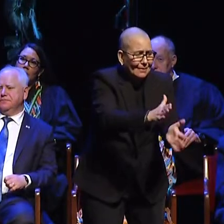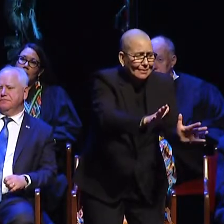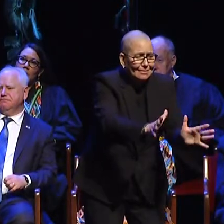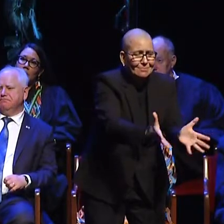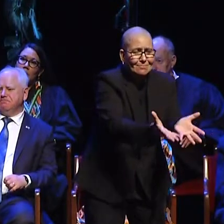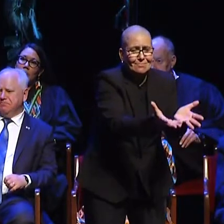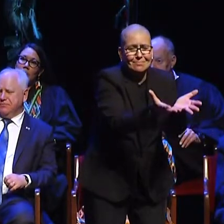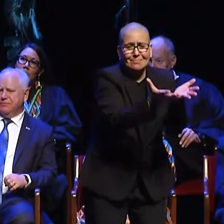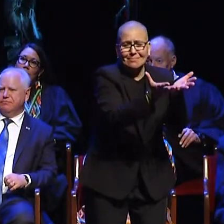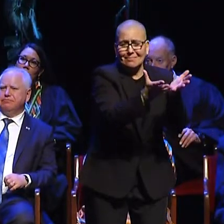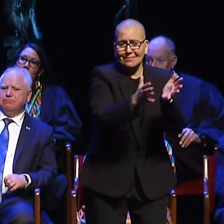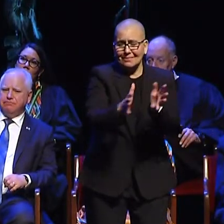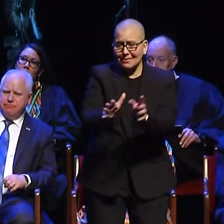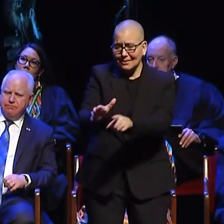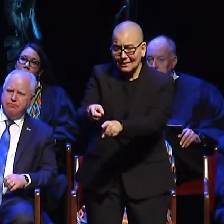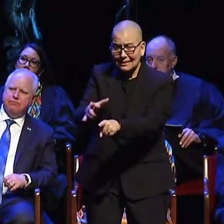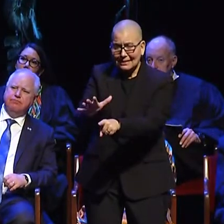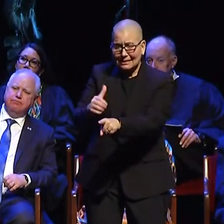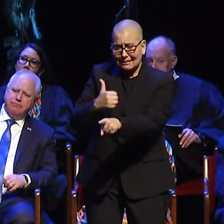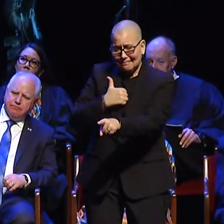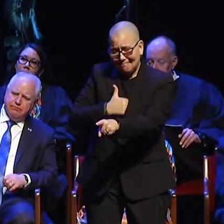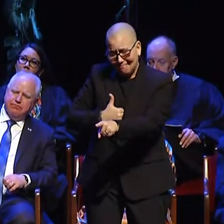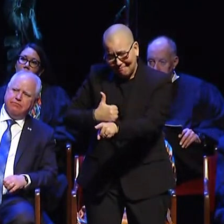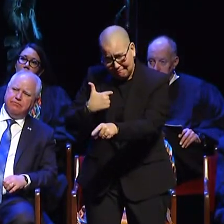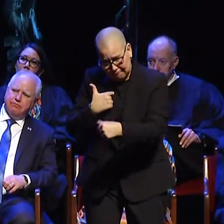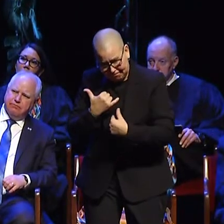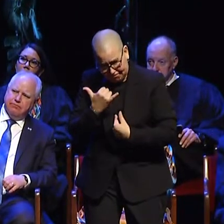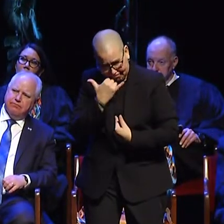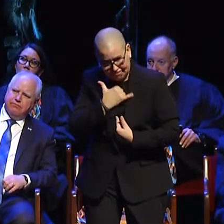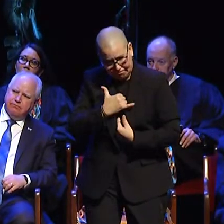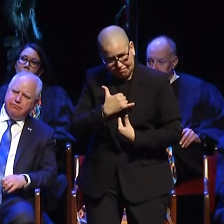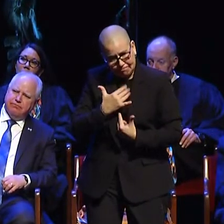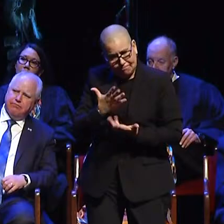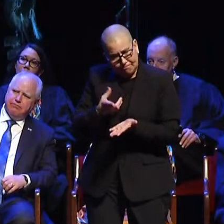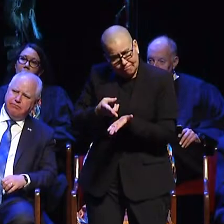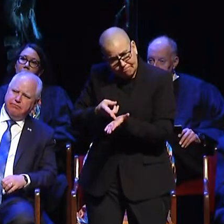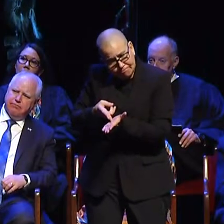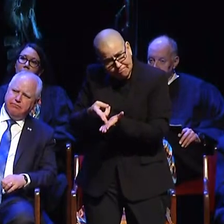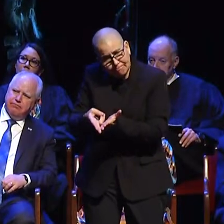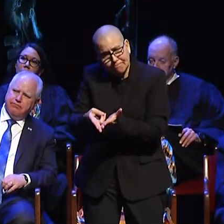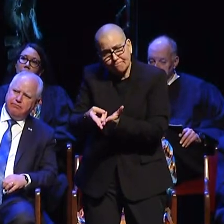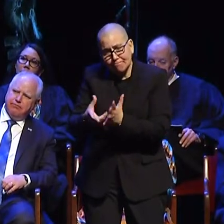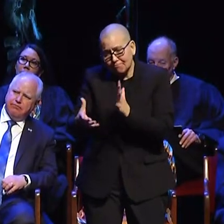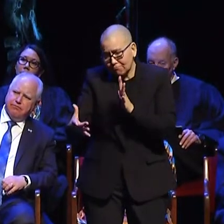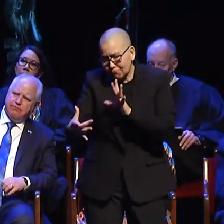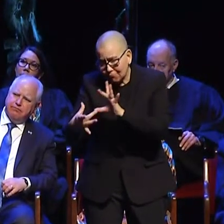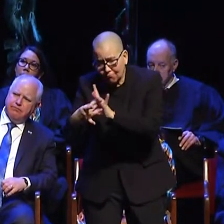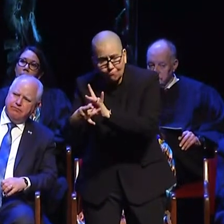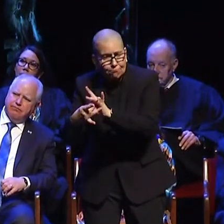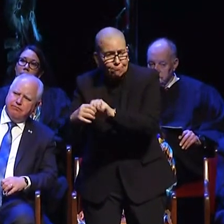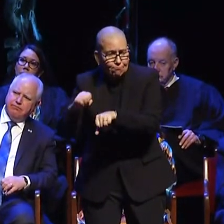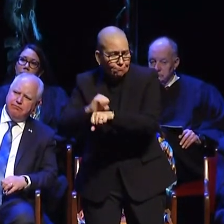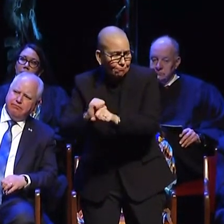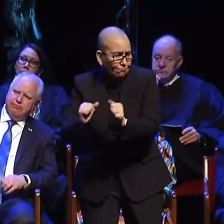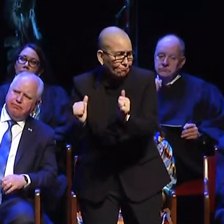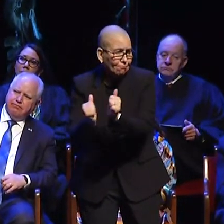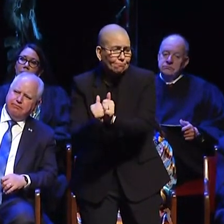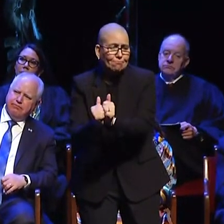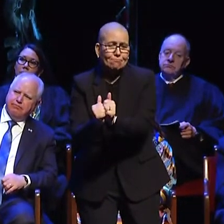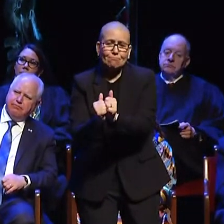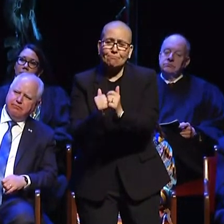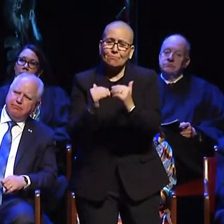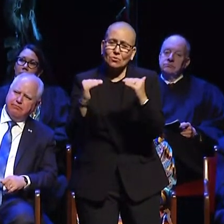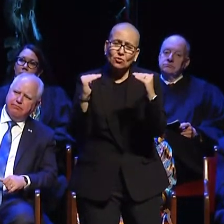are offered and healing begins, when work for a just and loving